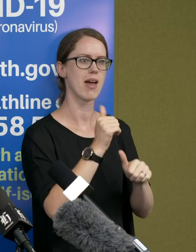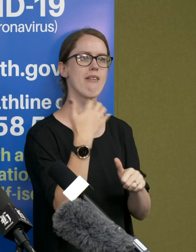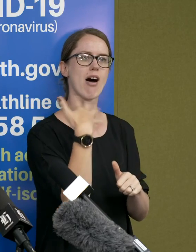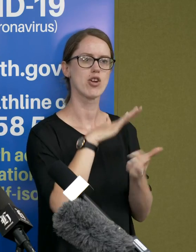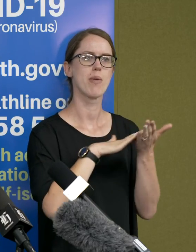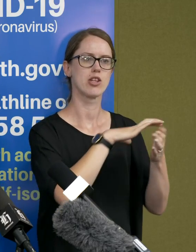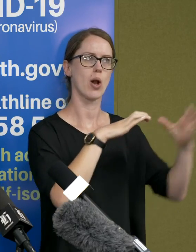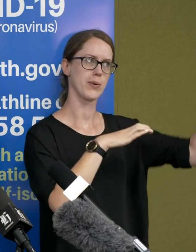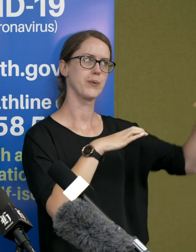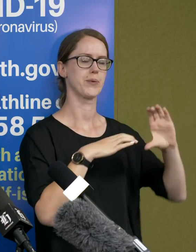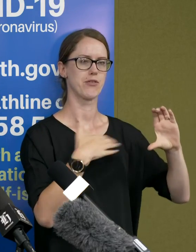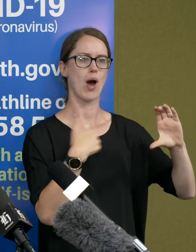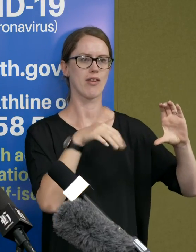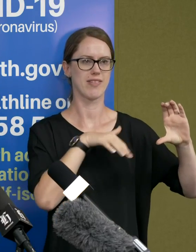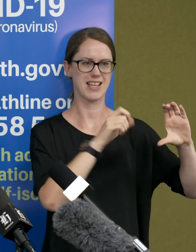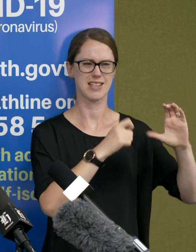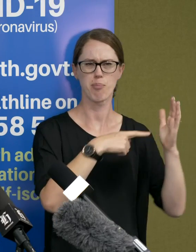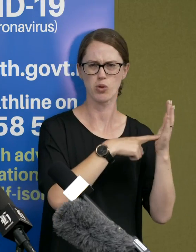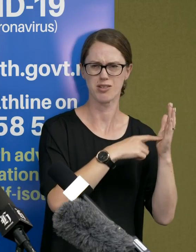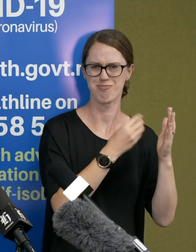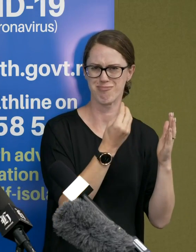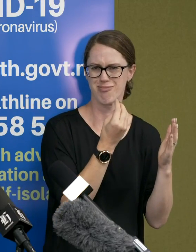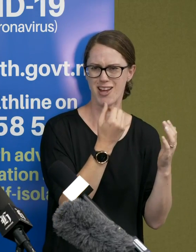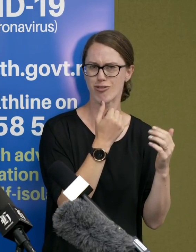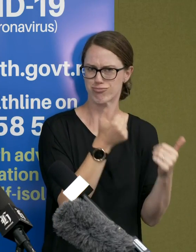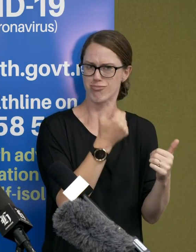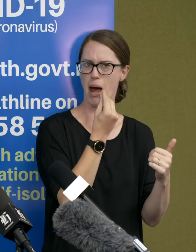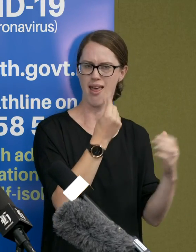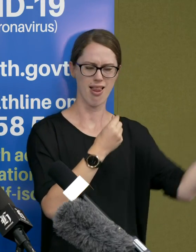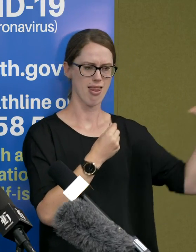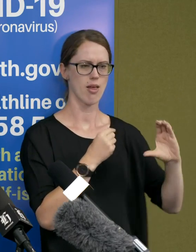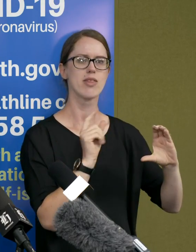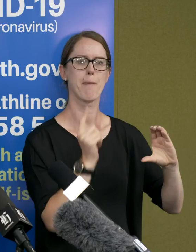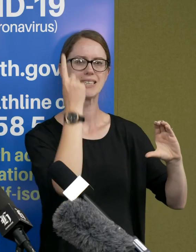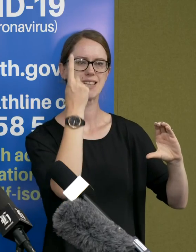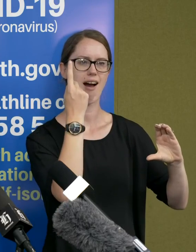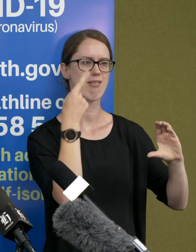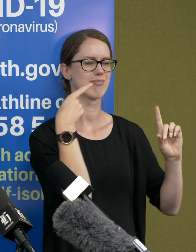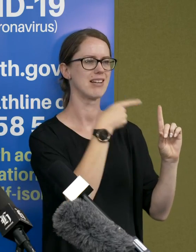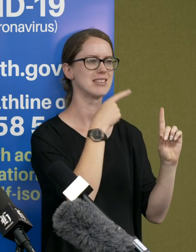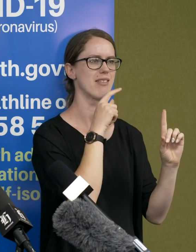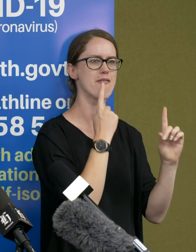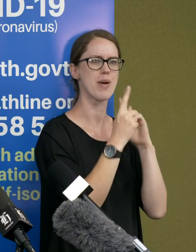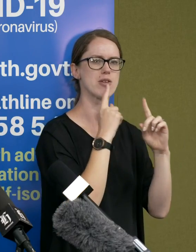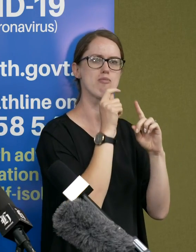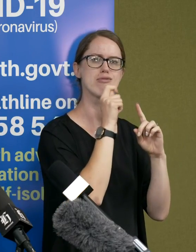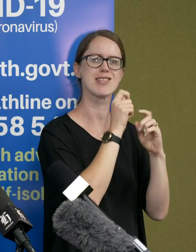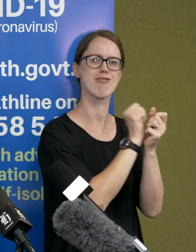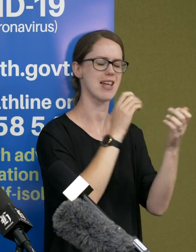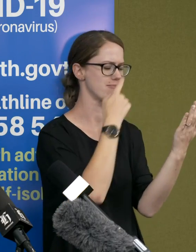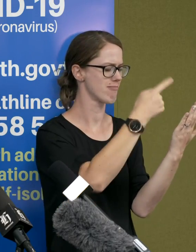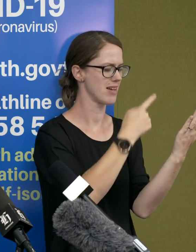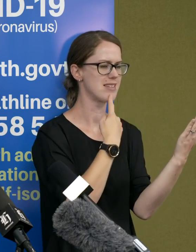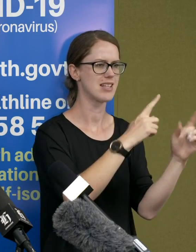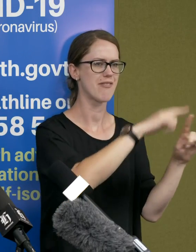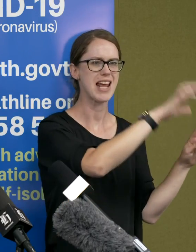million. That is a significant slither. And the Minister in his press release has outlined the